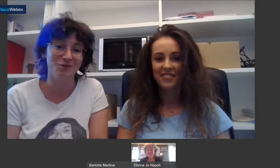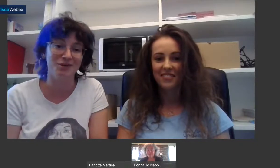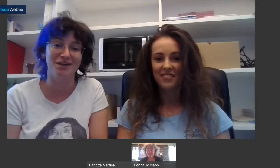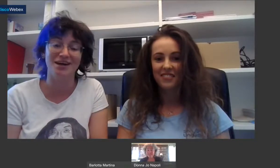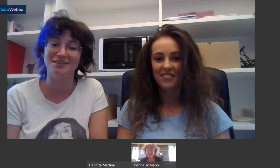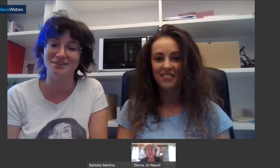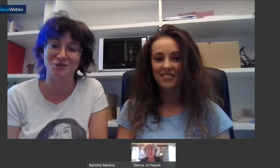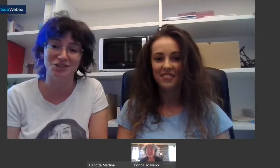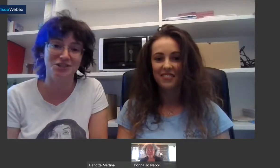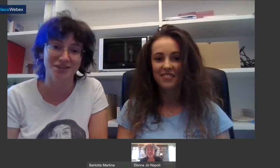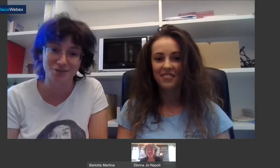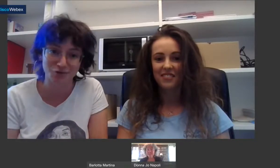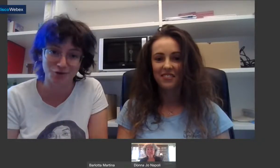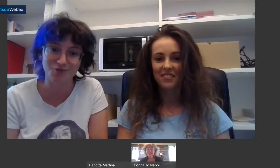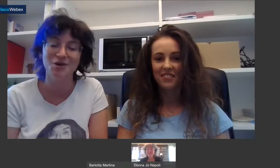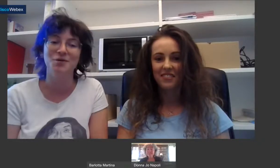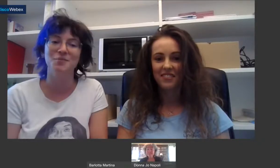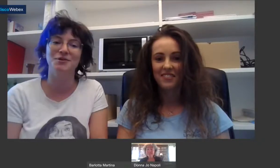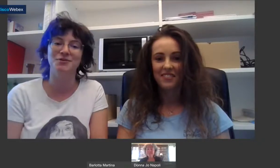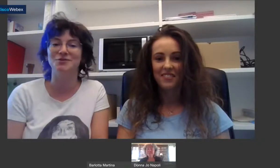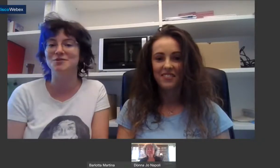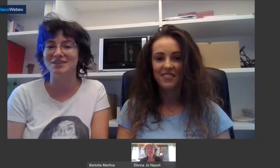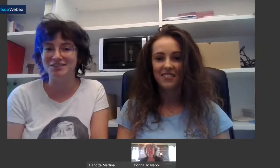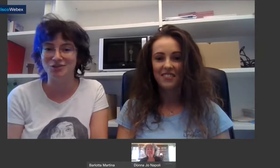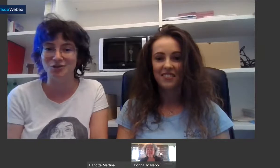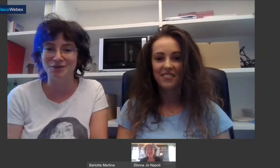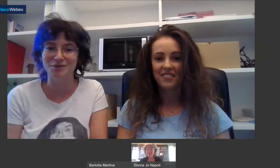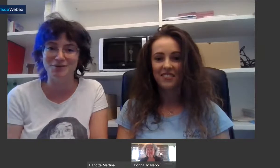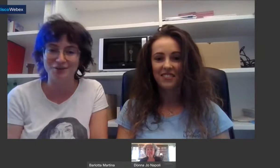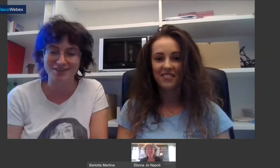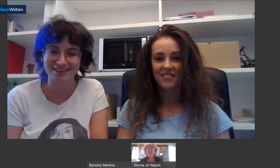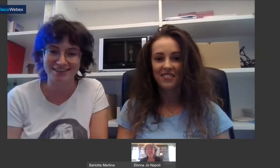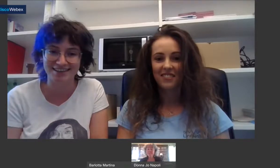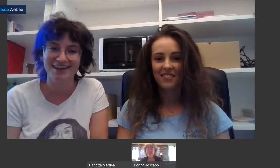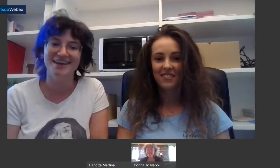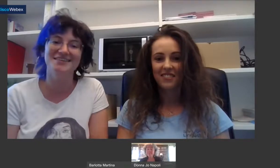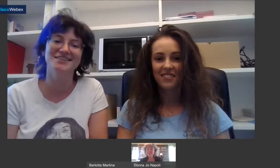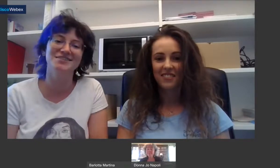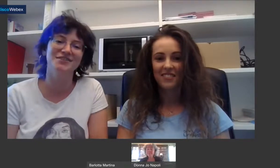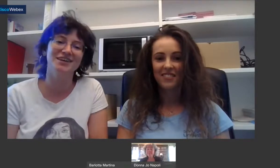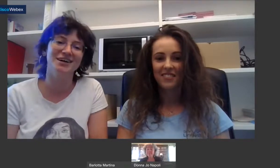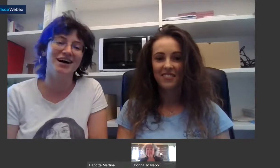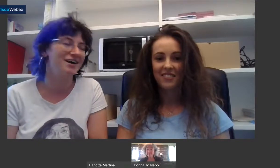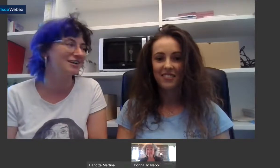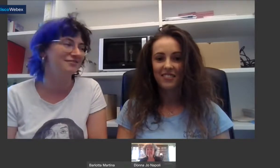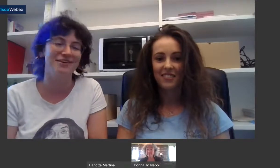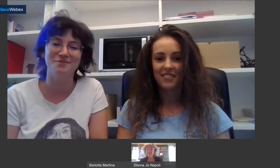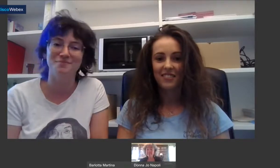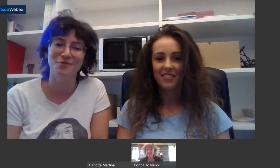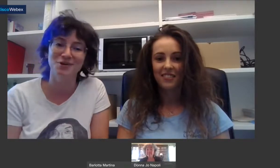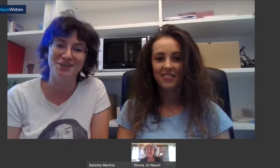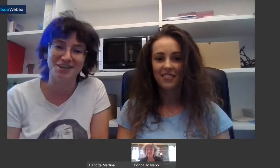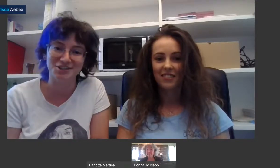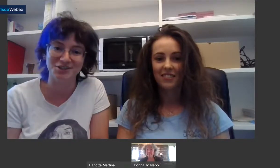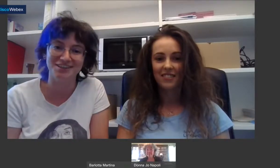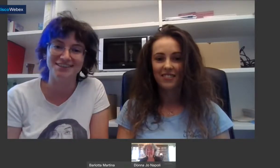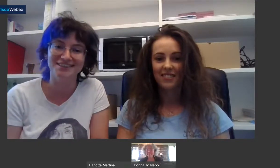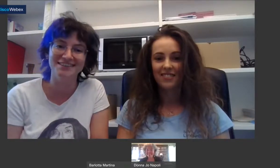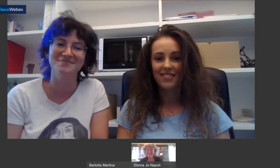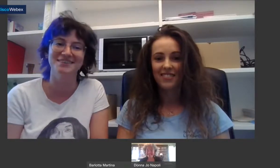can ask the question in English, of course, but you can also ask in German and we will translate. And since we are a very multinational team in